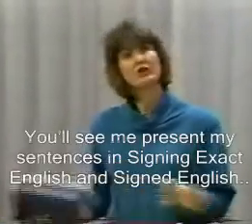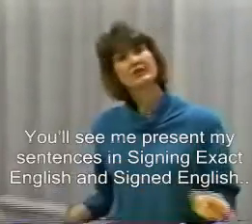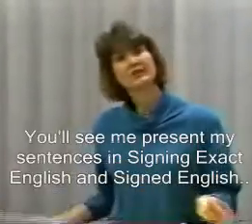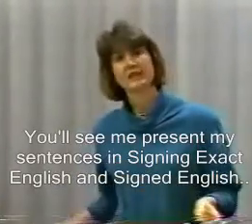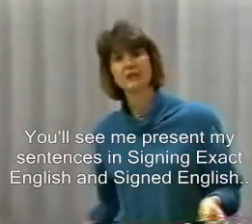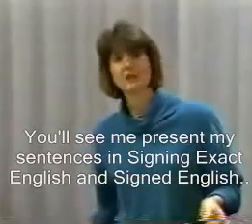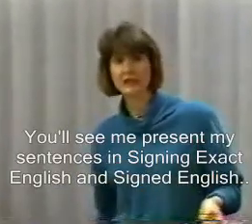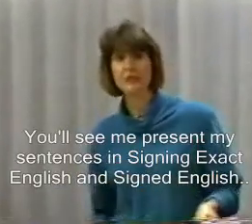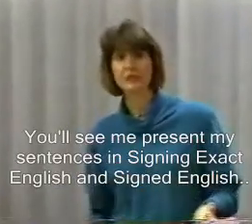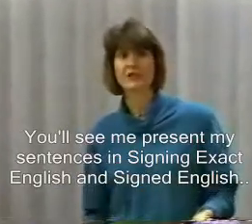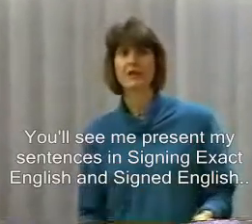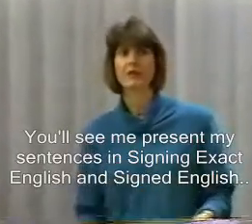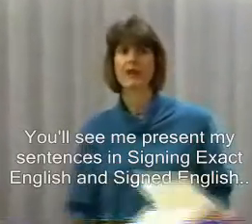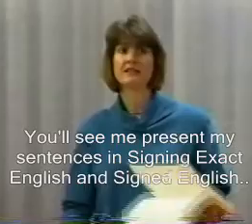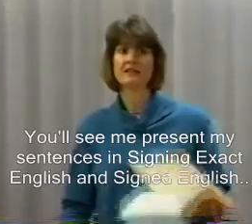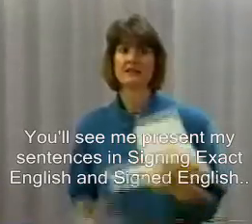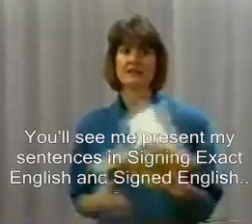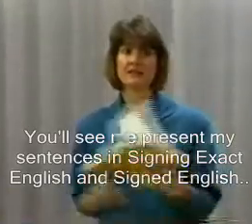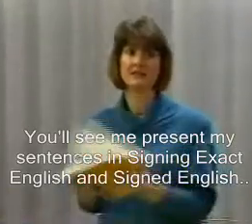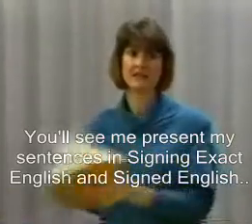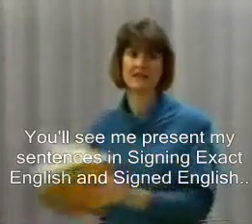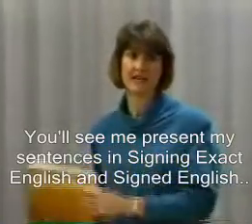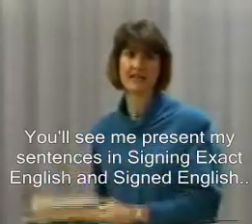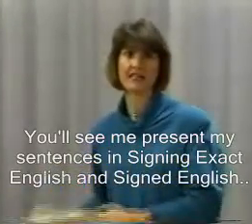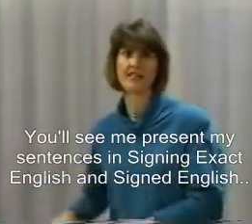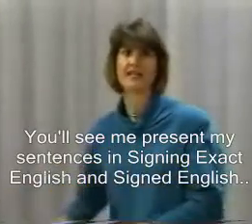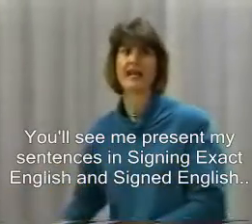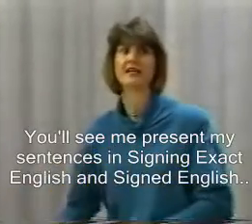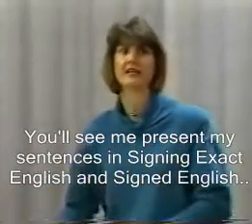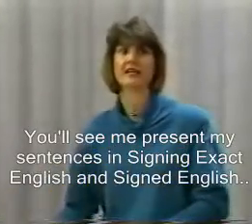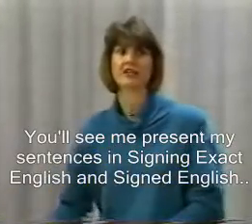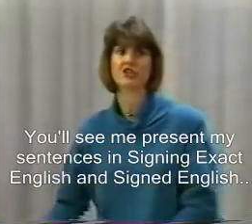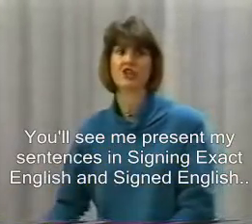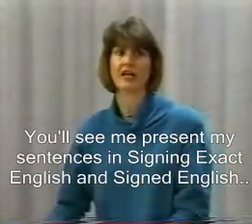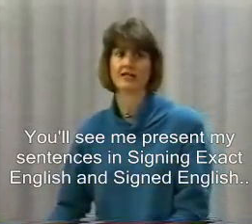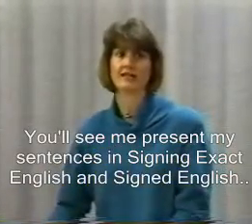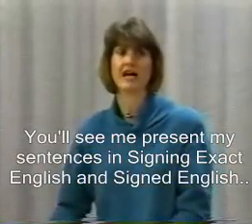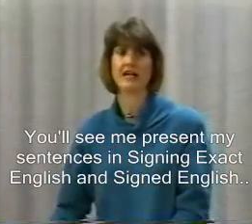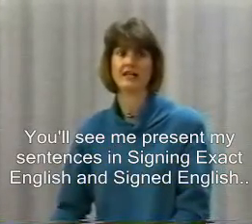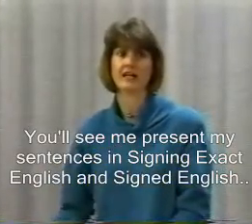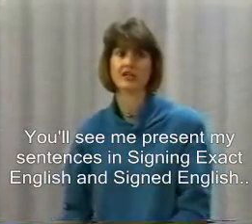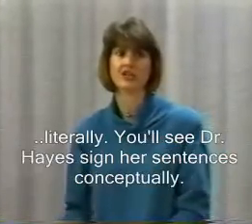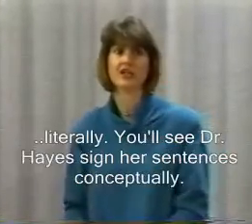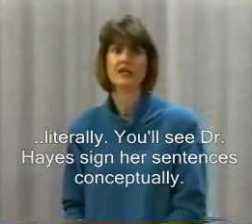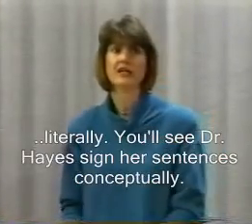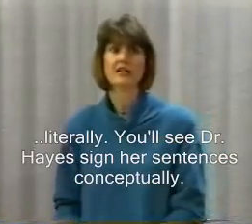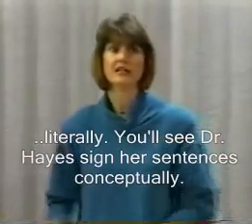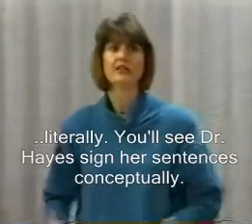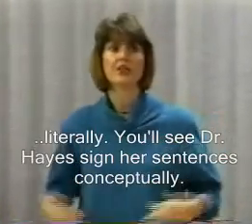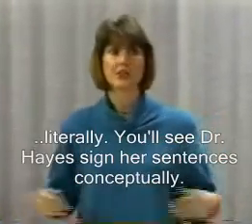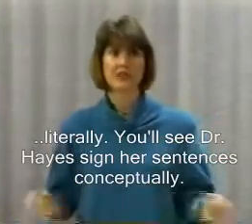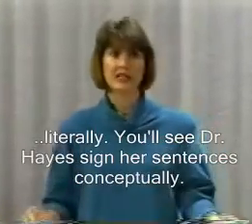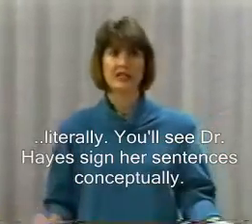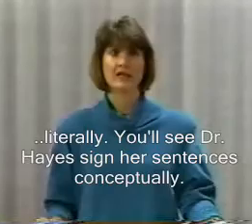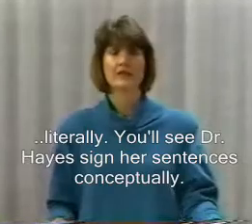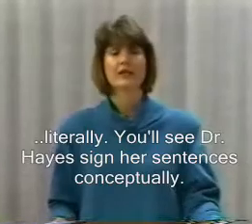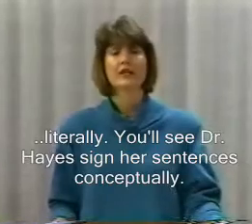You'll see me present my sentences in Signing Exact English and Signed English literally.